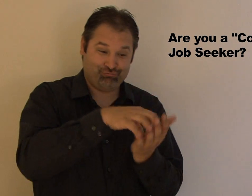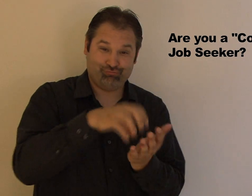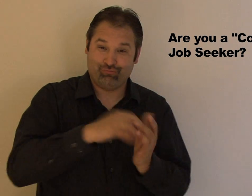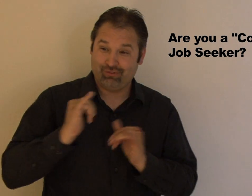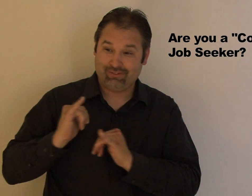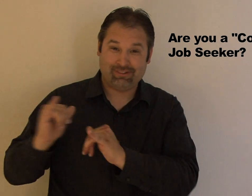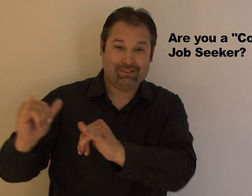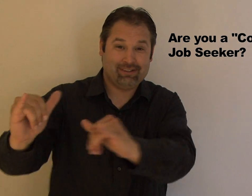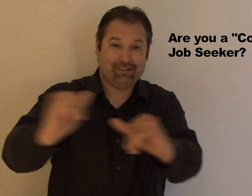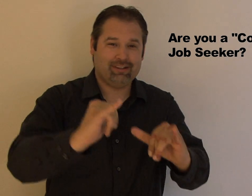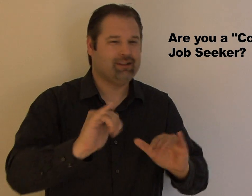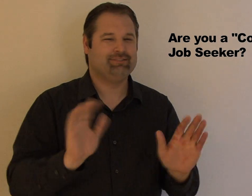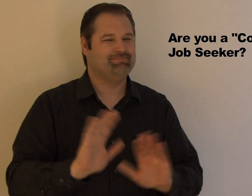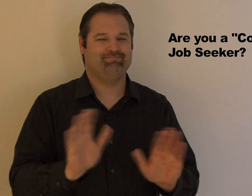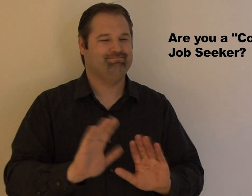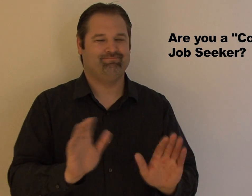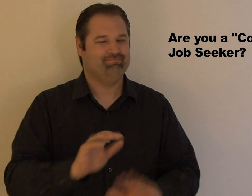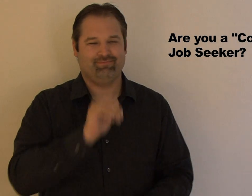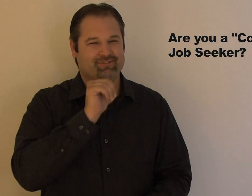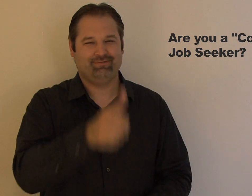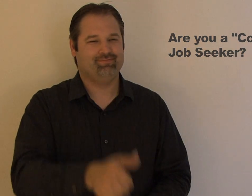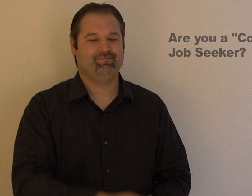You don't want to be a cookie-cutter job seeker.